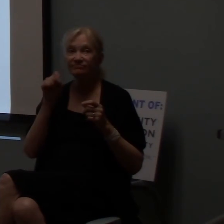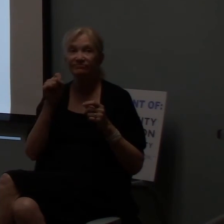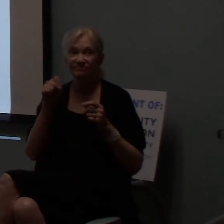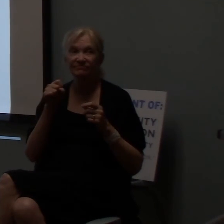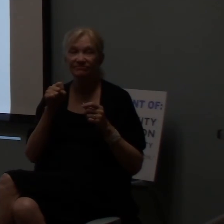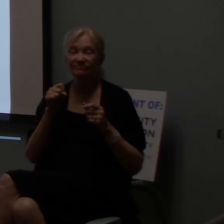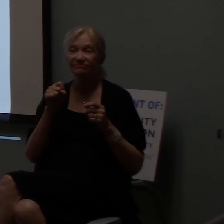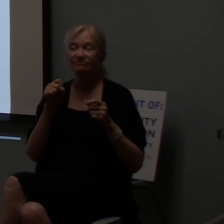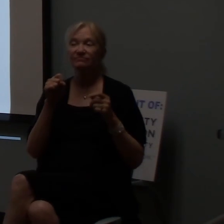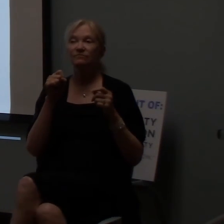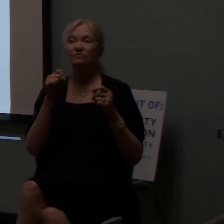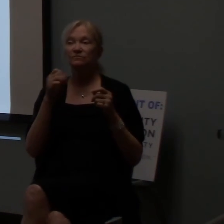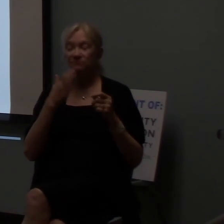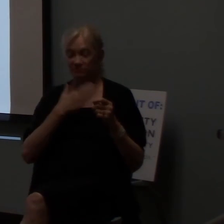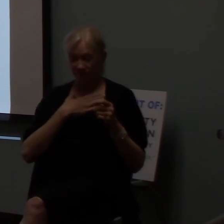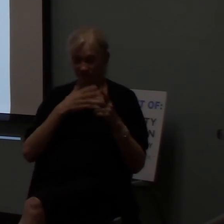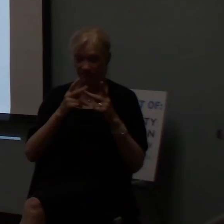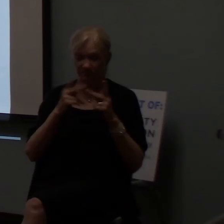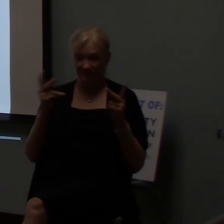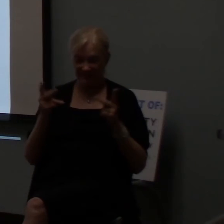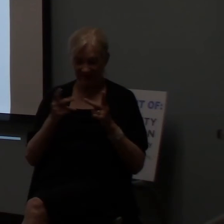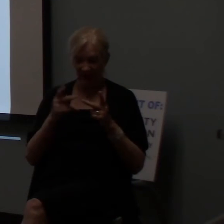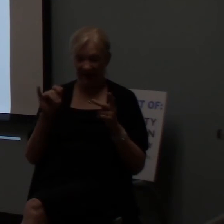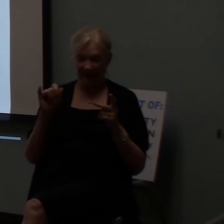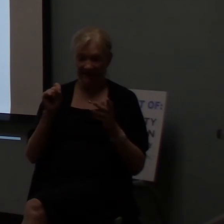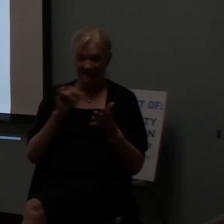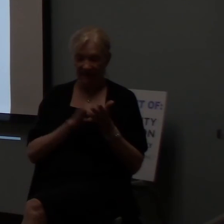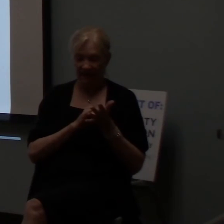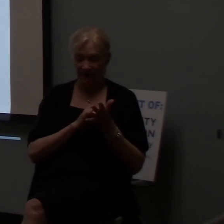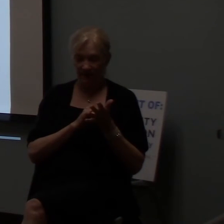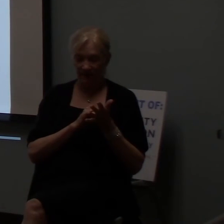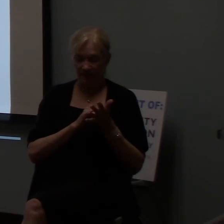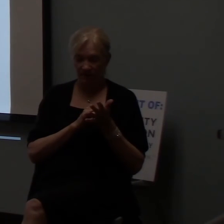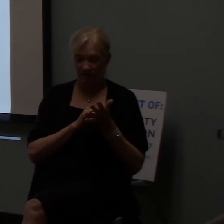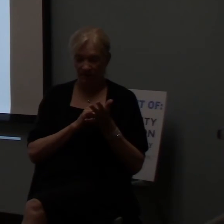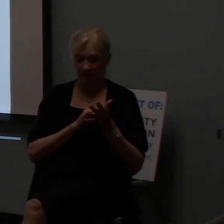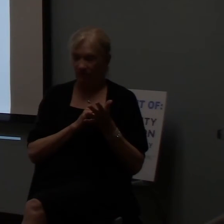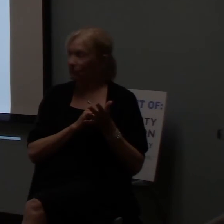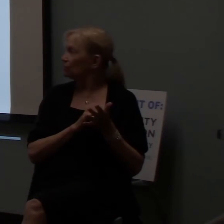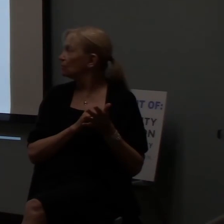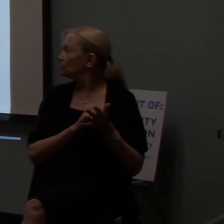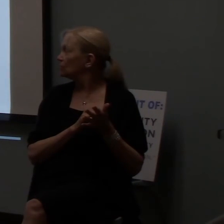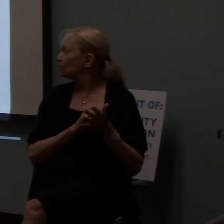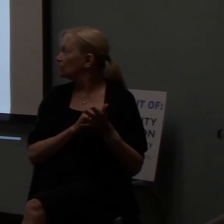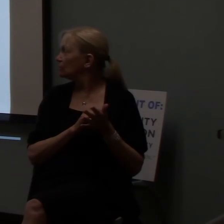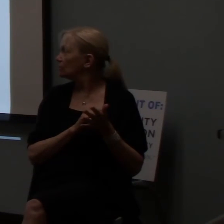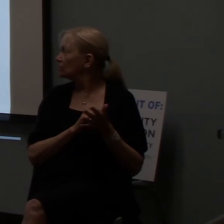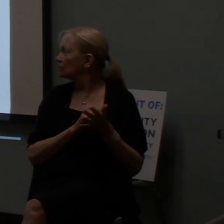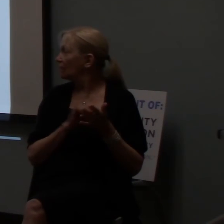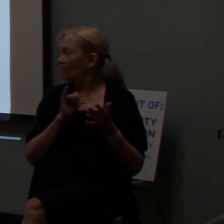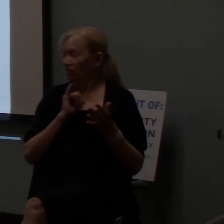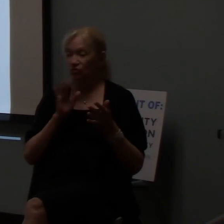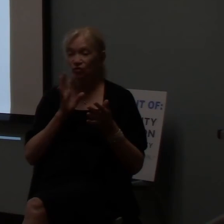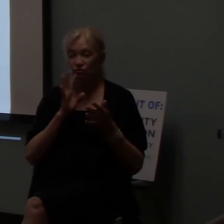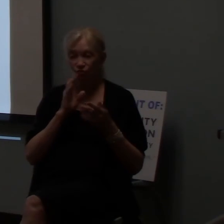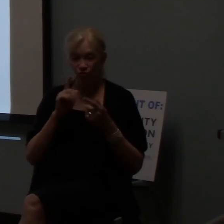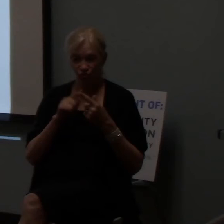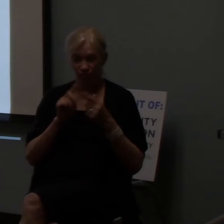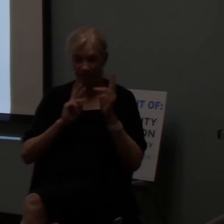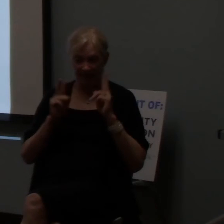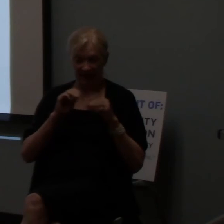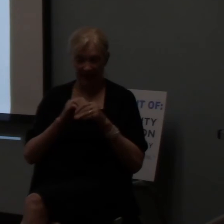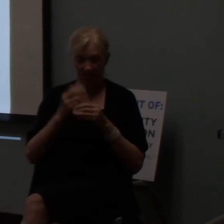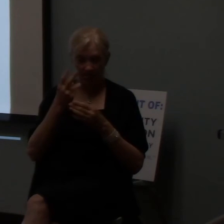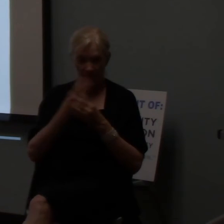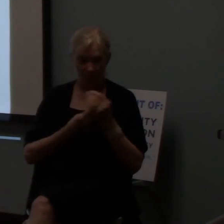point, my position is that, and I've spoken to a number of people in both parties, is